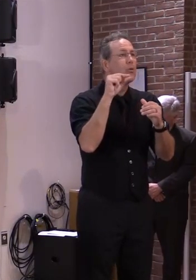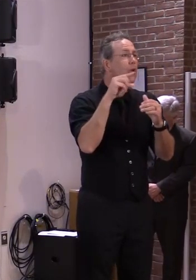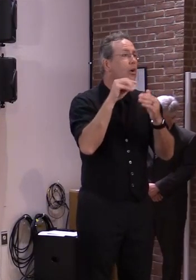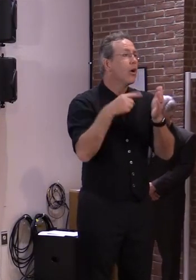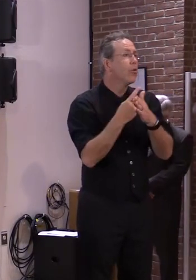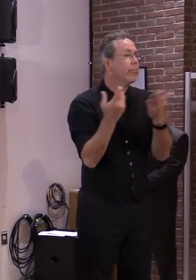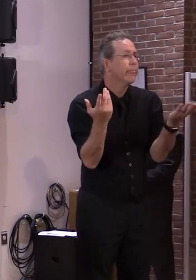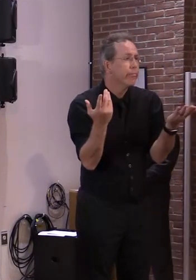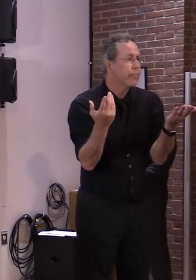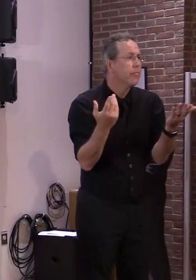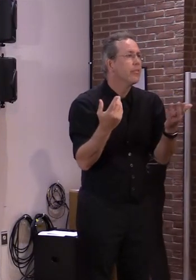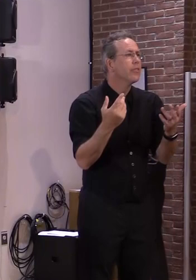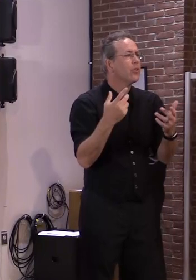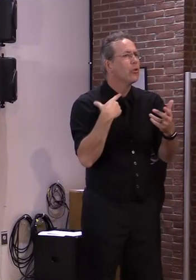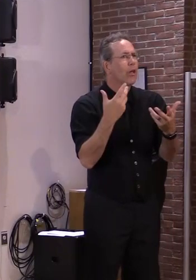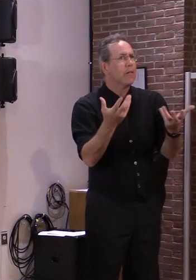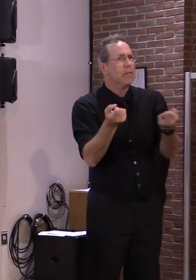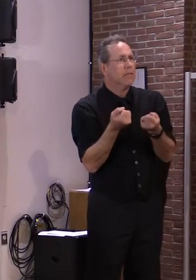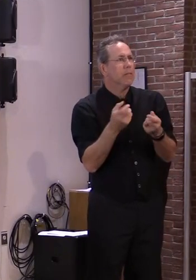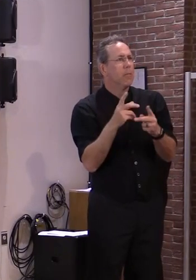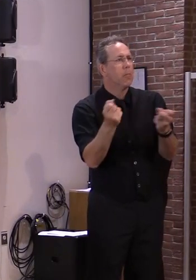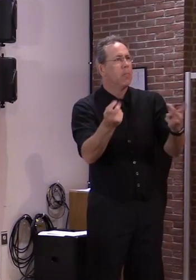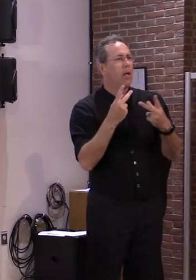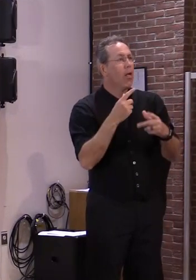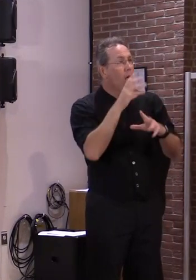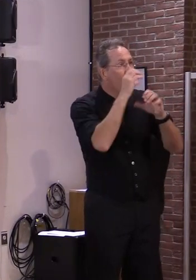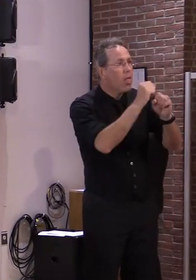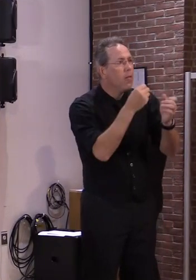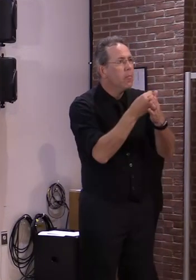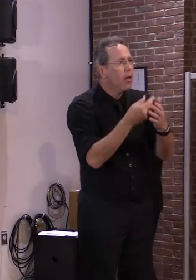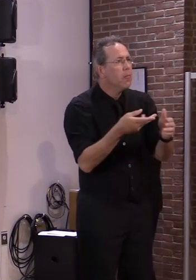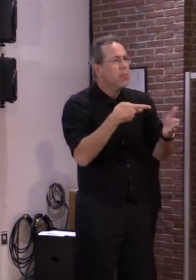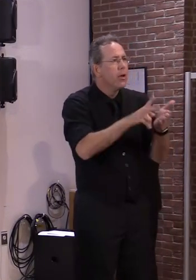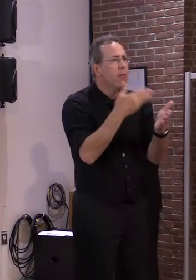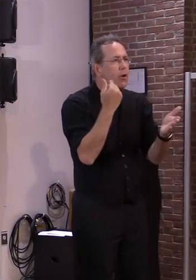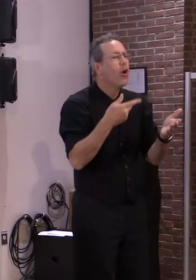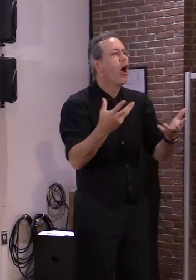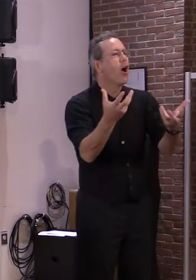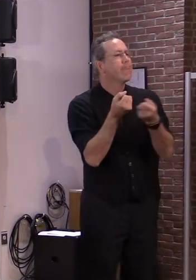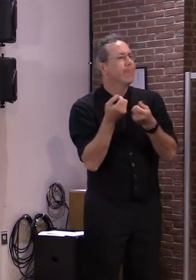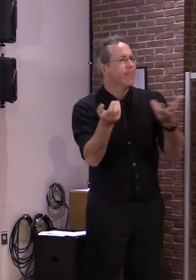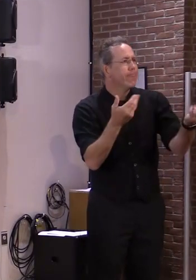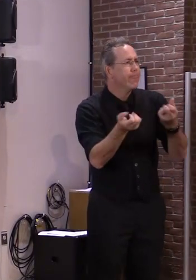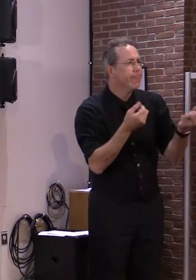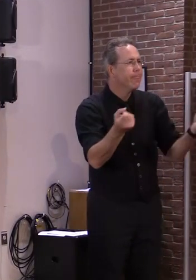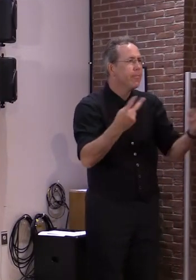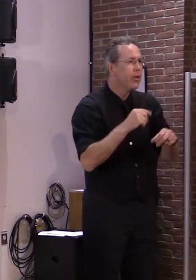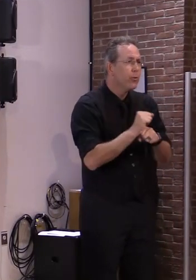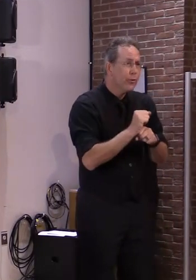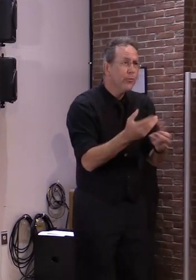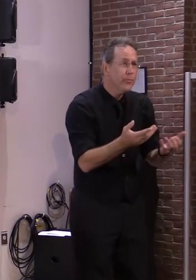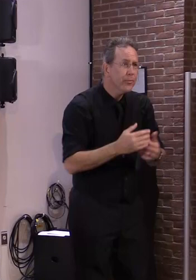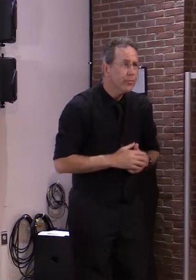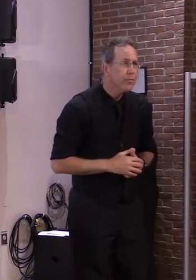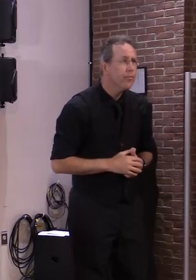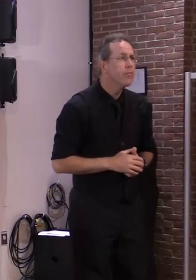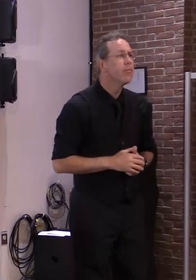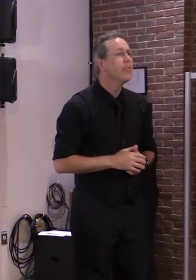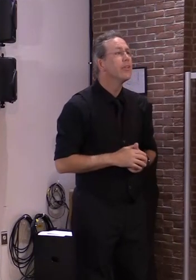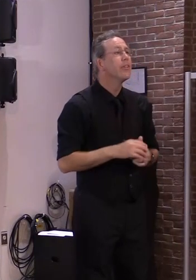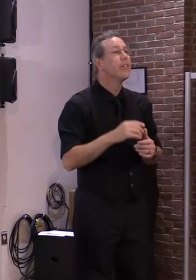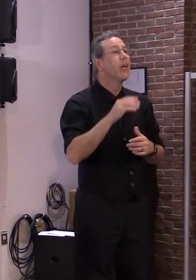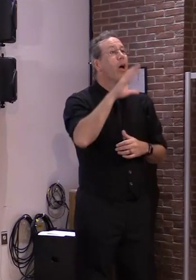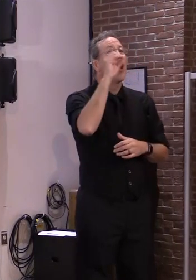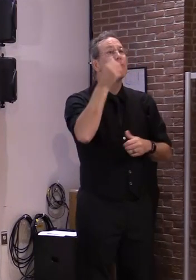And I think that, again, it's about supply and demand. So I believe that employers know they have to